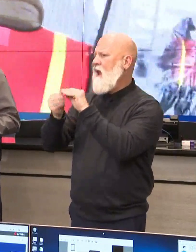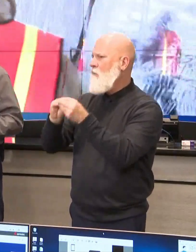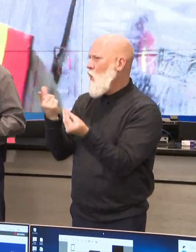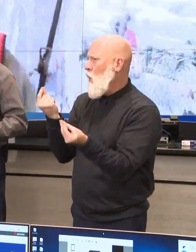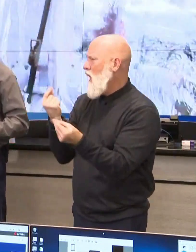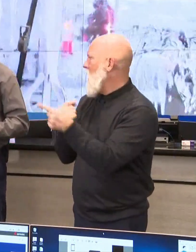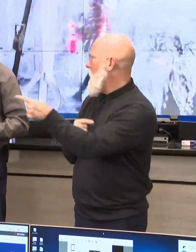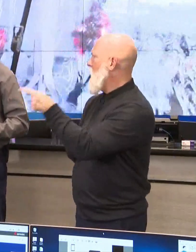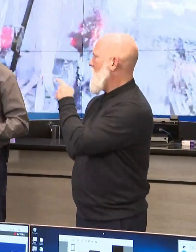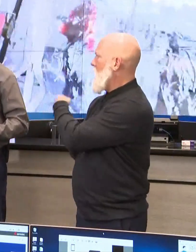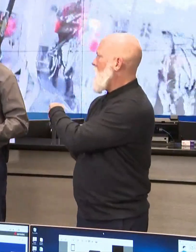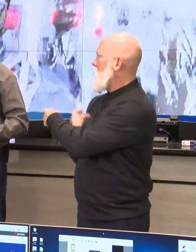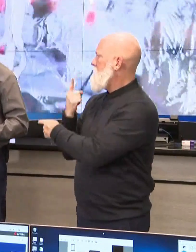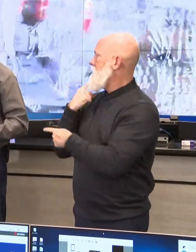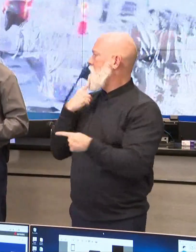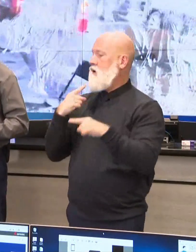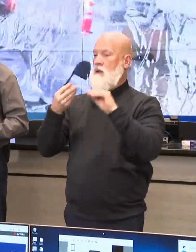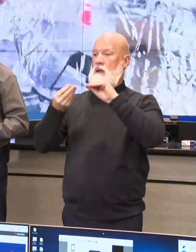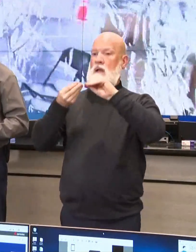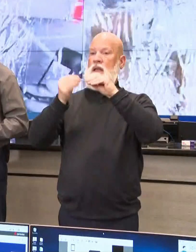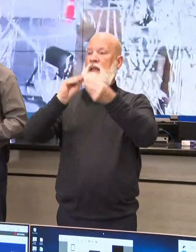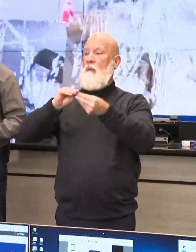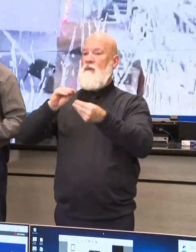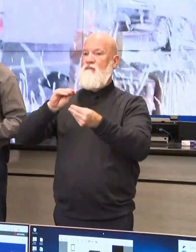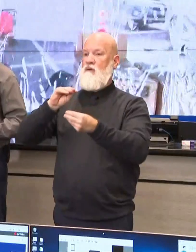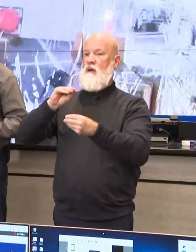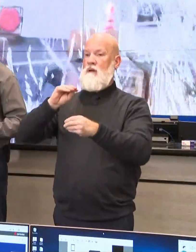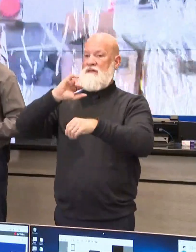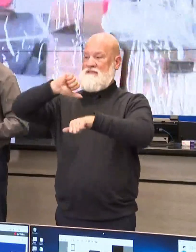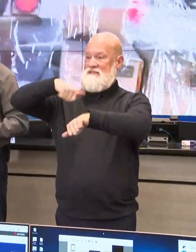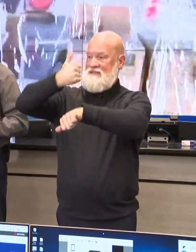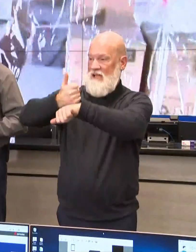Albany? The number of appointments